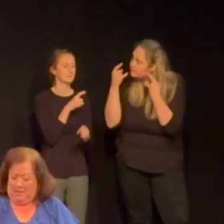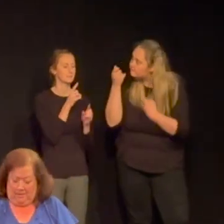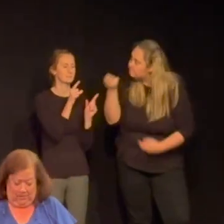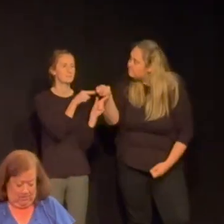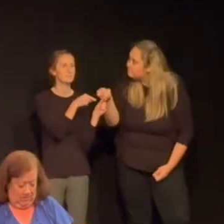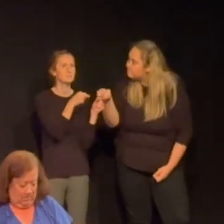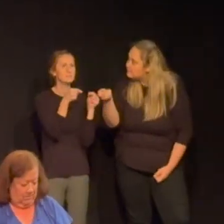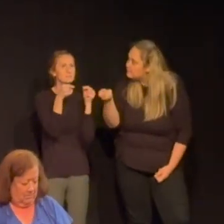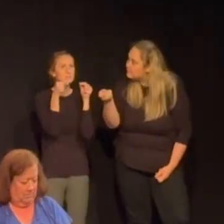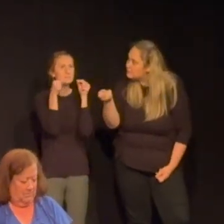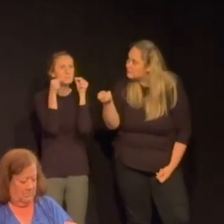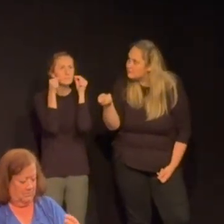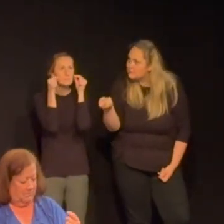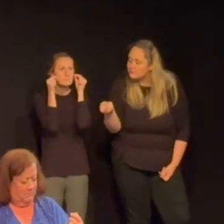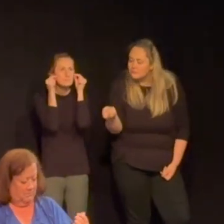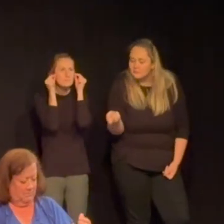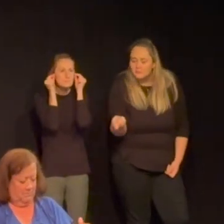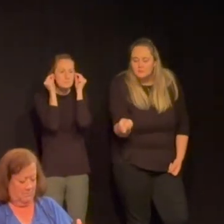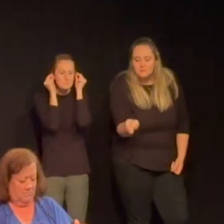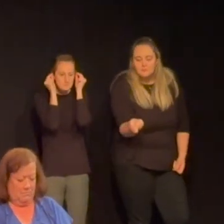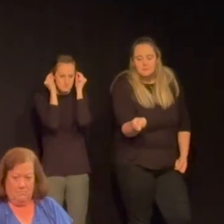Maxine.